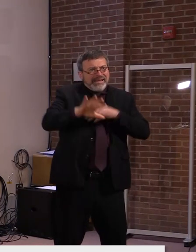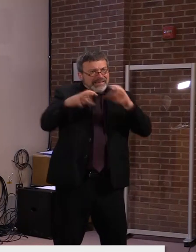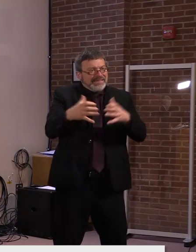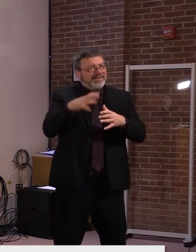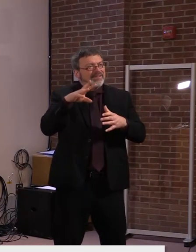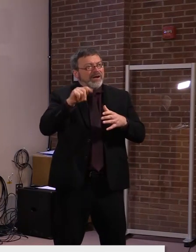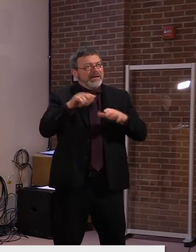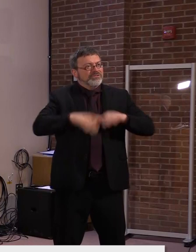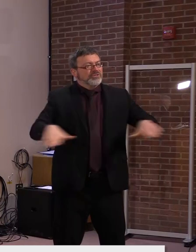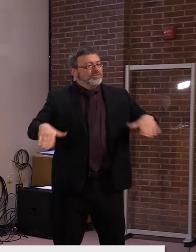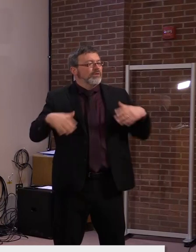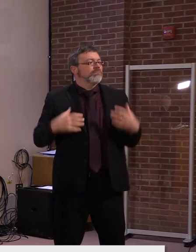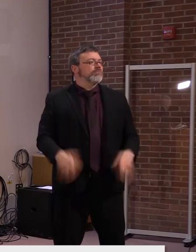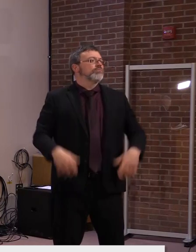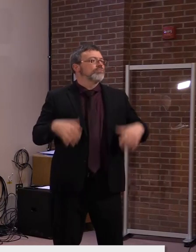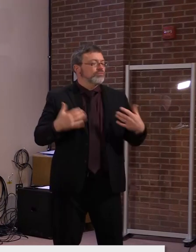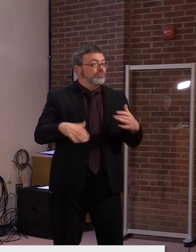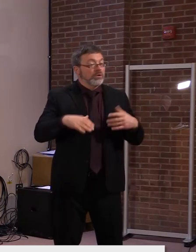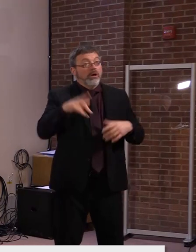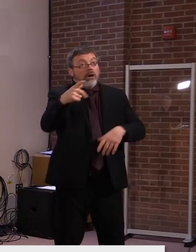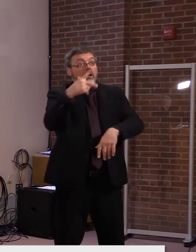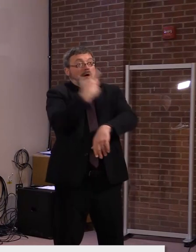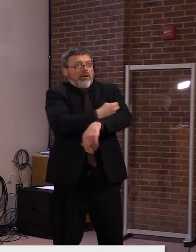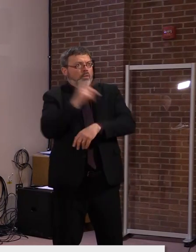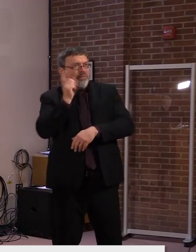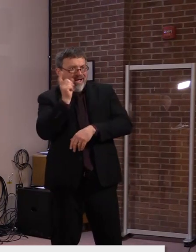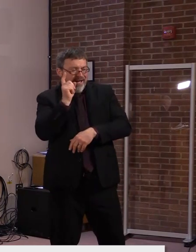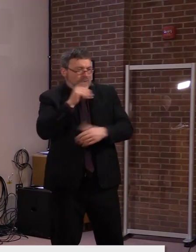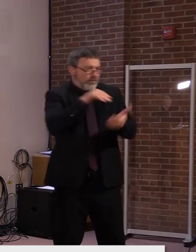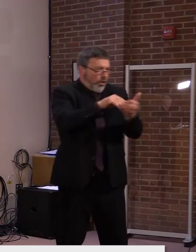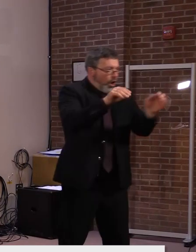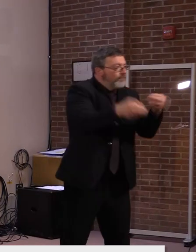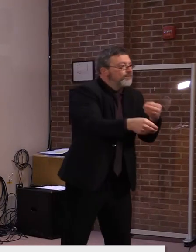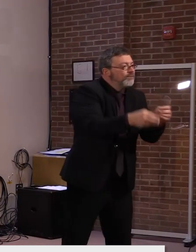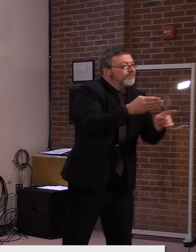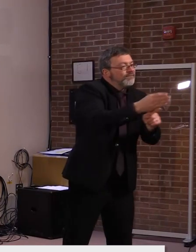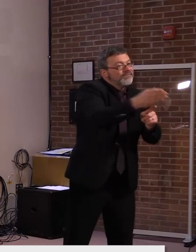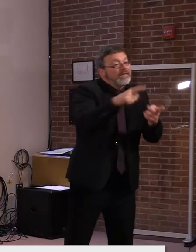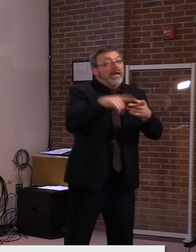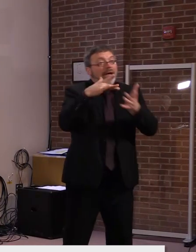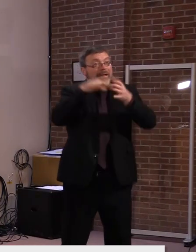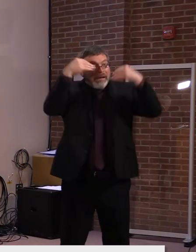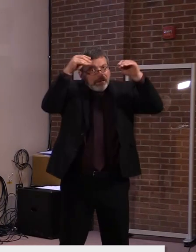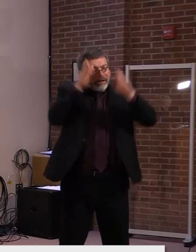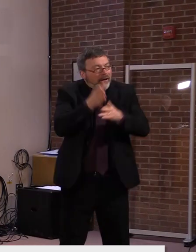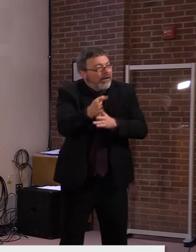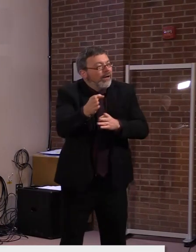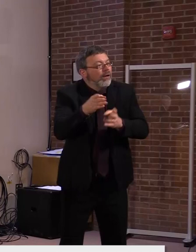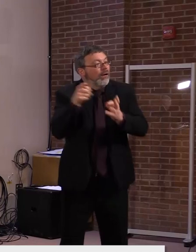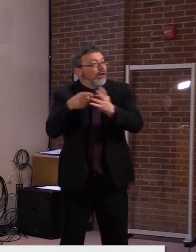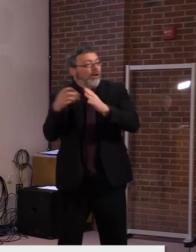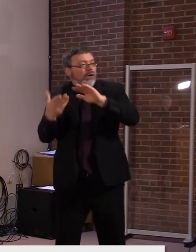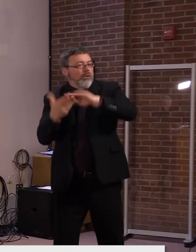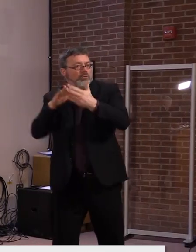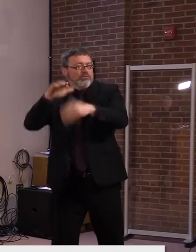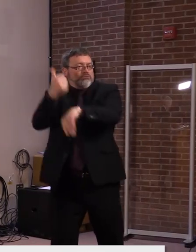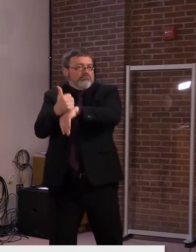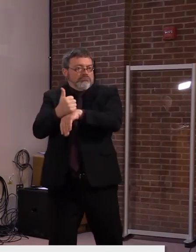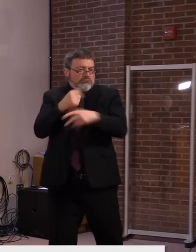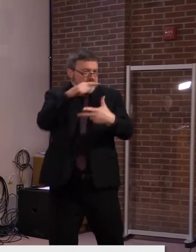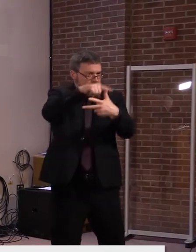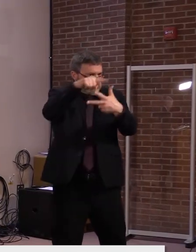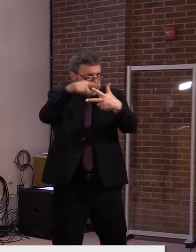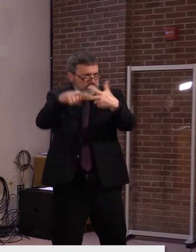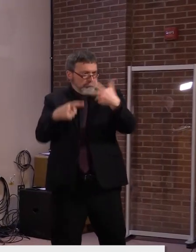doctor's offices, the vaccine is available through pharmacies, schools, and community-based clinics. You can make an